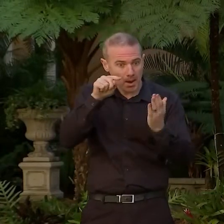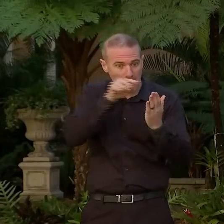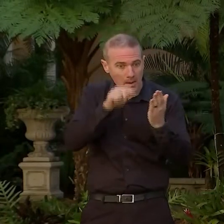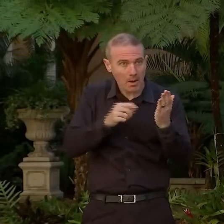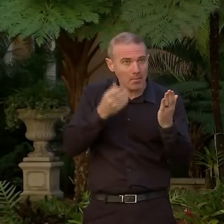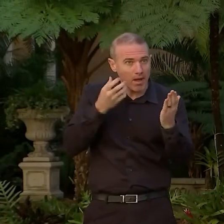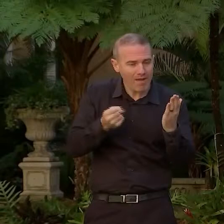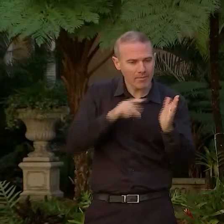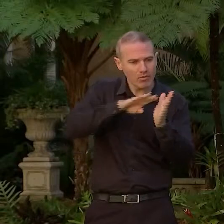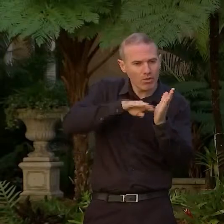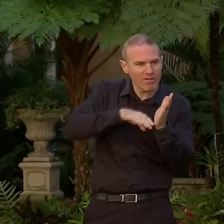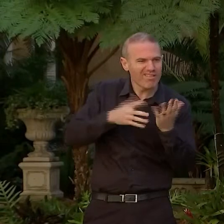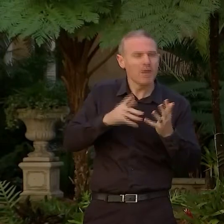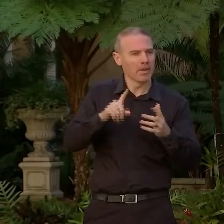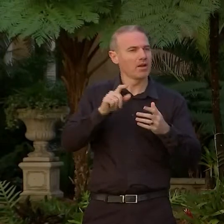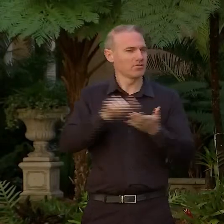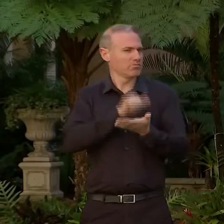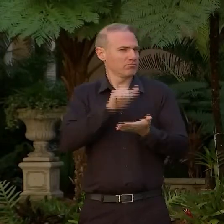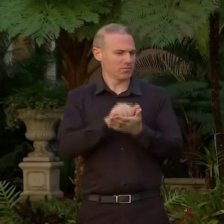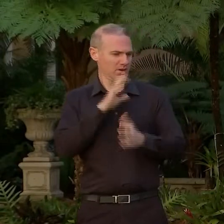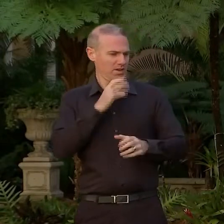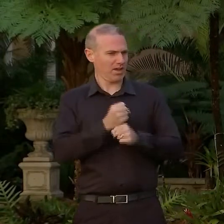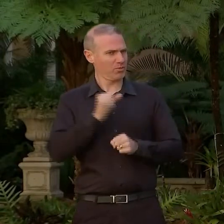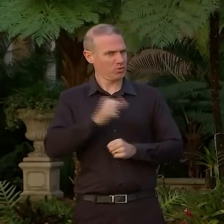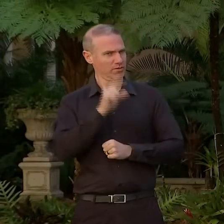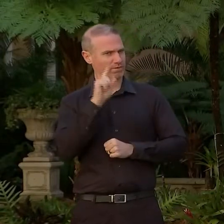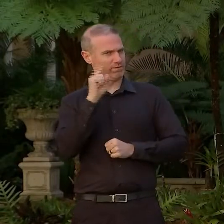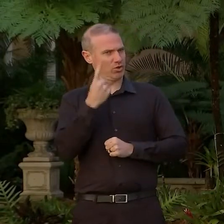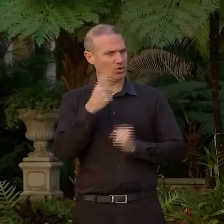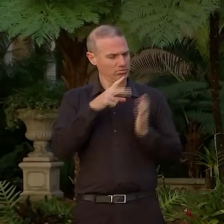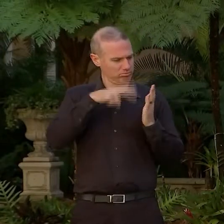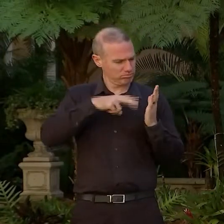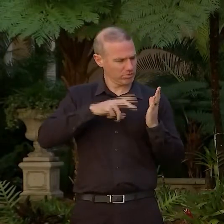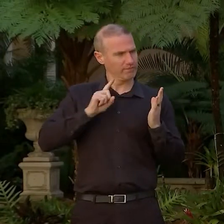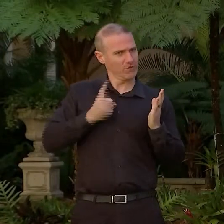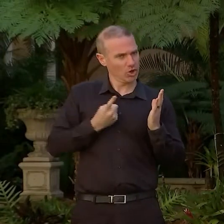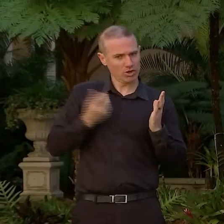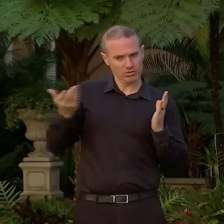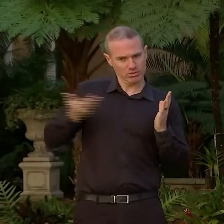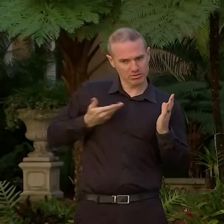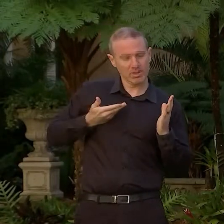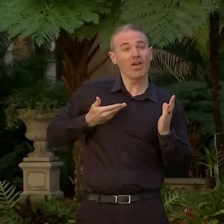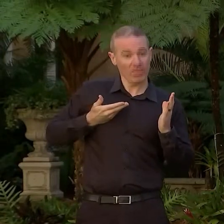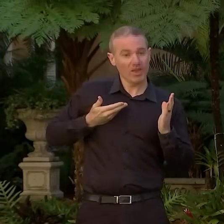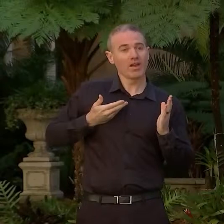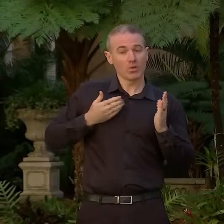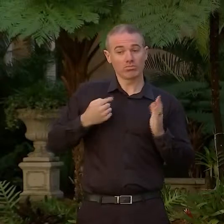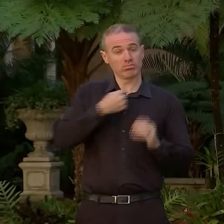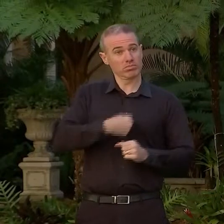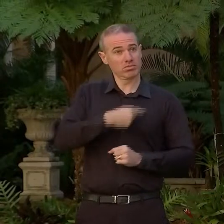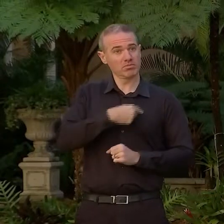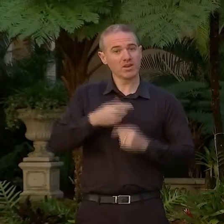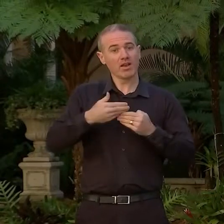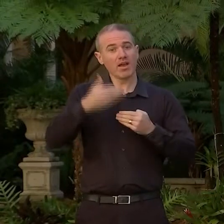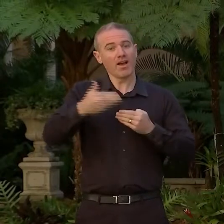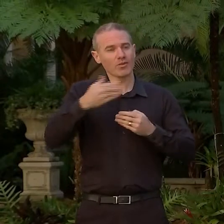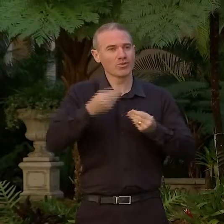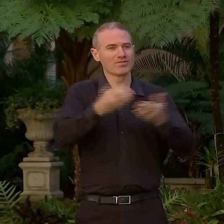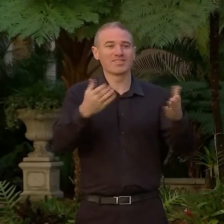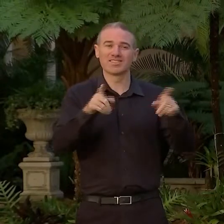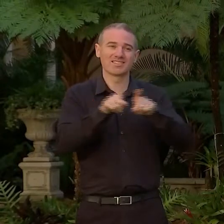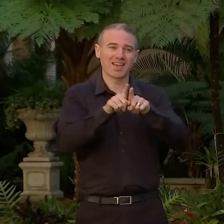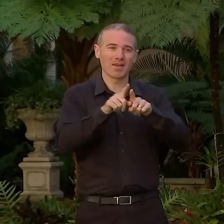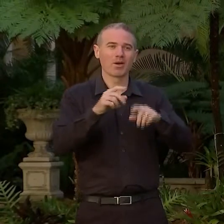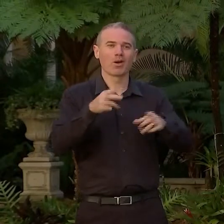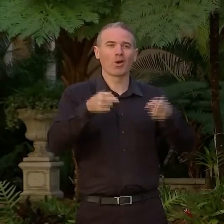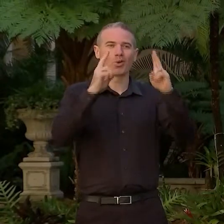that the government gets to look at the report before it's released. But we've made a commitment. It will be released public, just as we did with the Grand Chancellor report, and